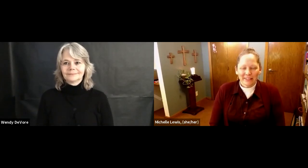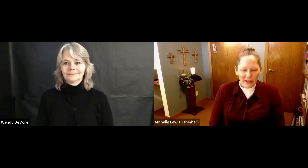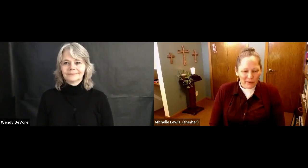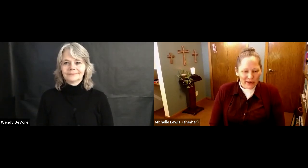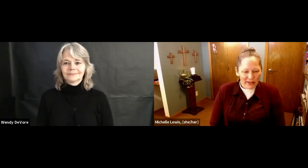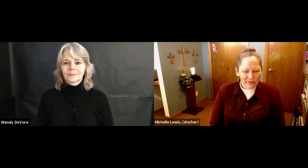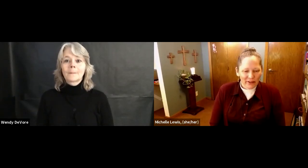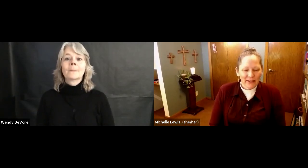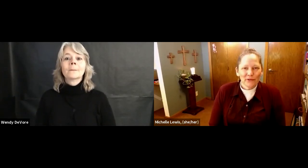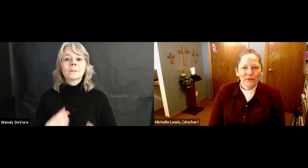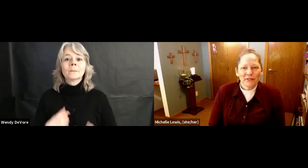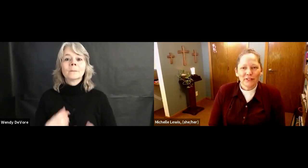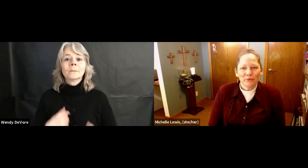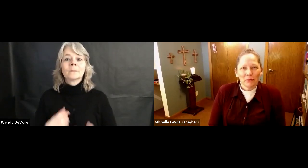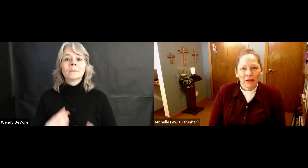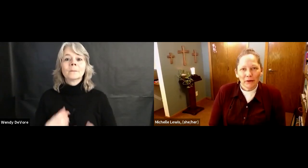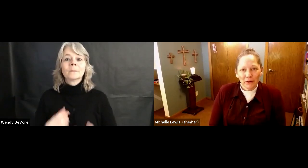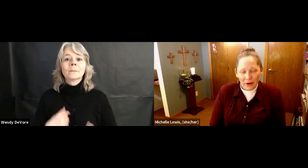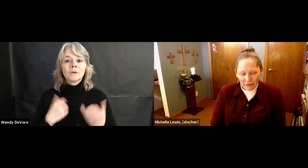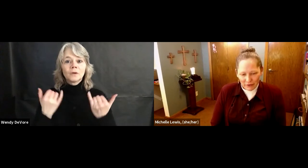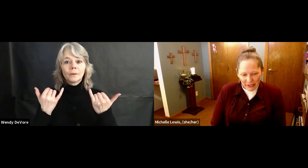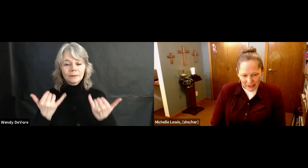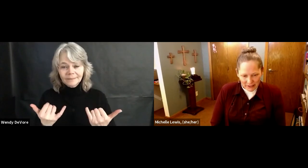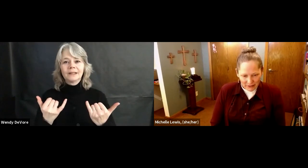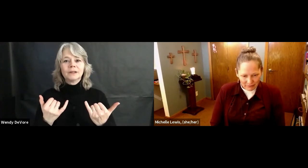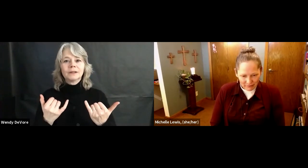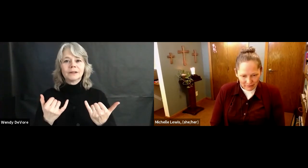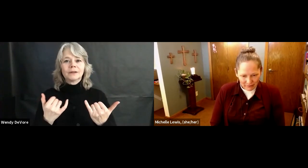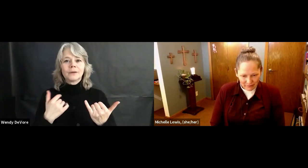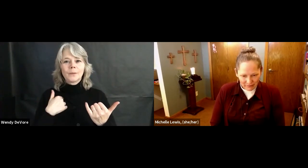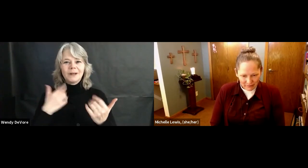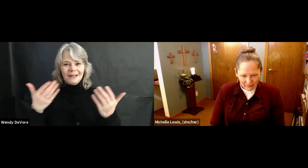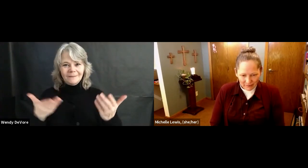At this time, we invite you to prepare your offerings.